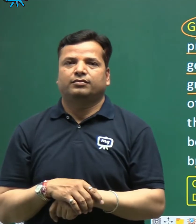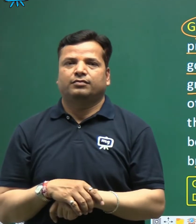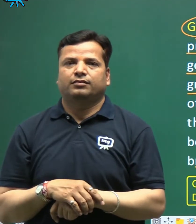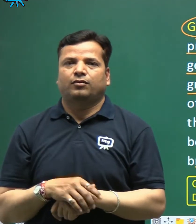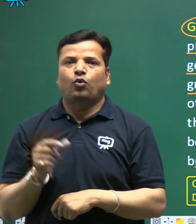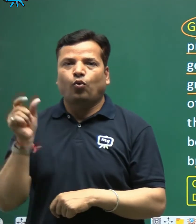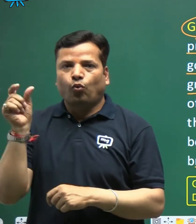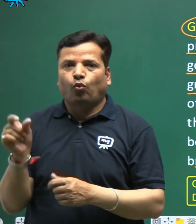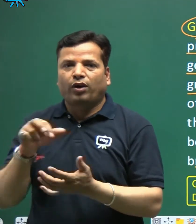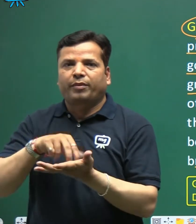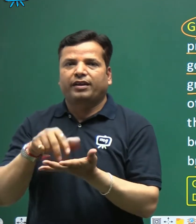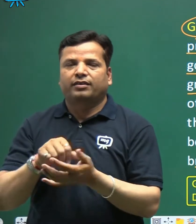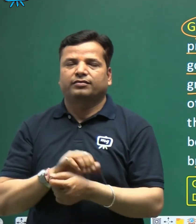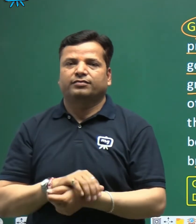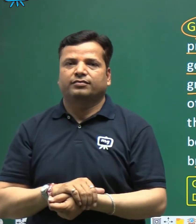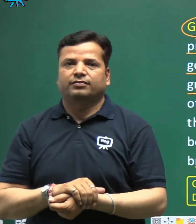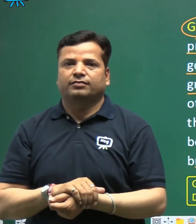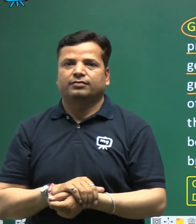Word meanings: